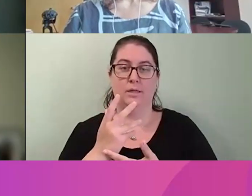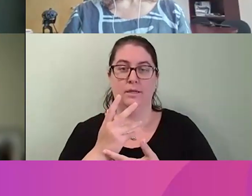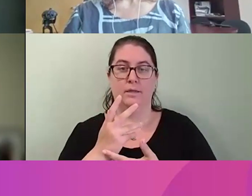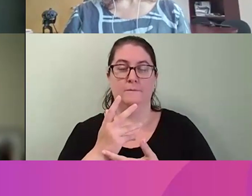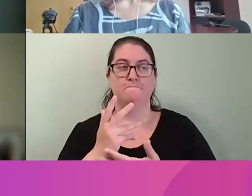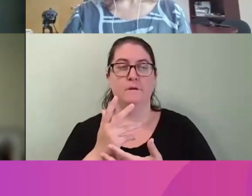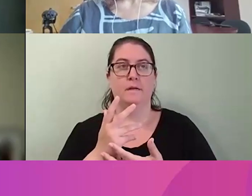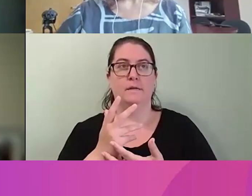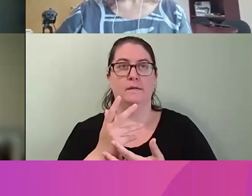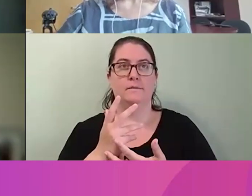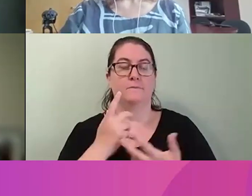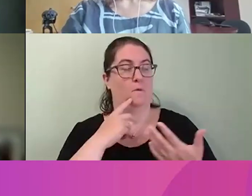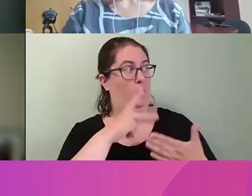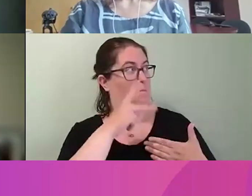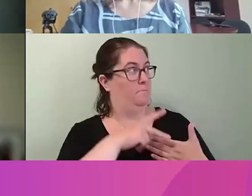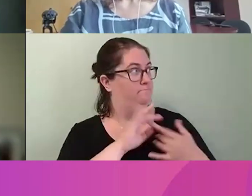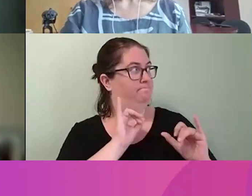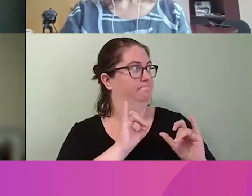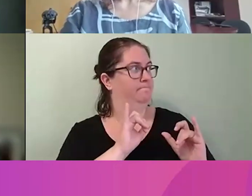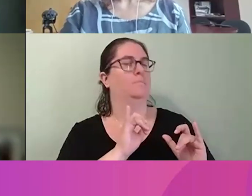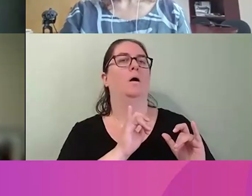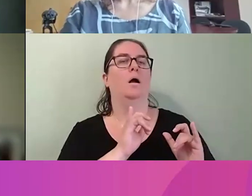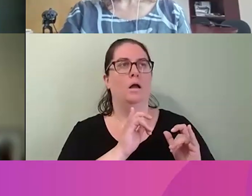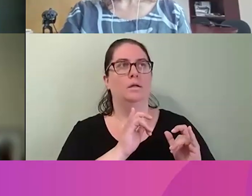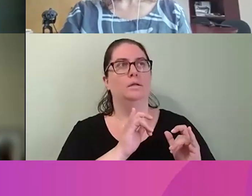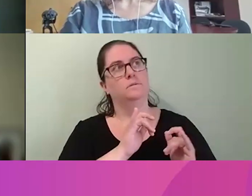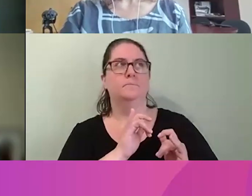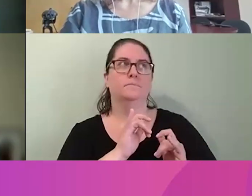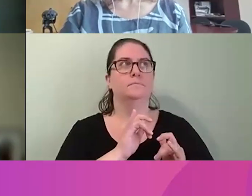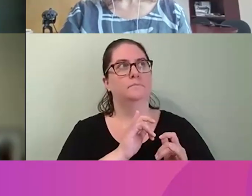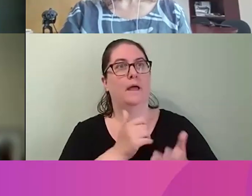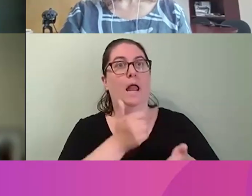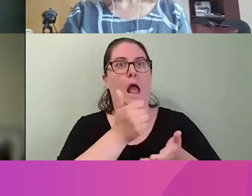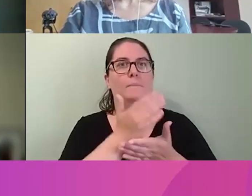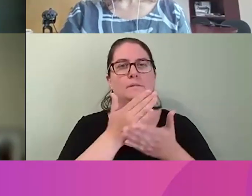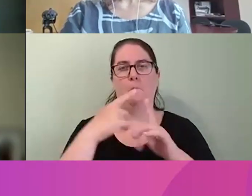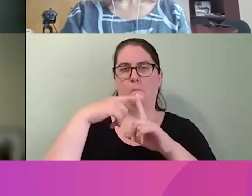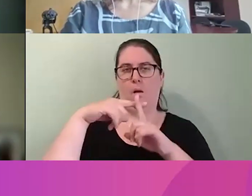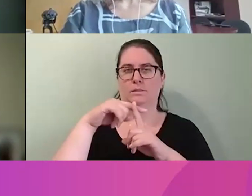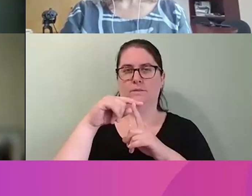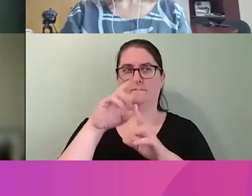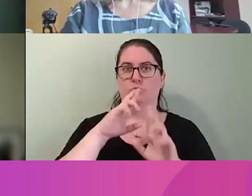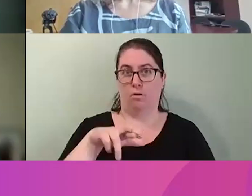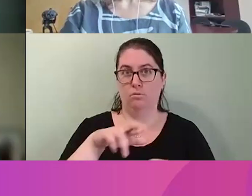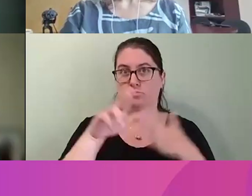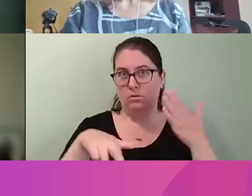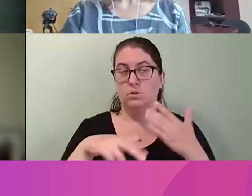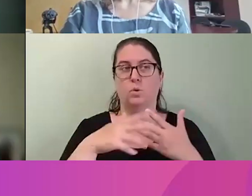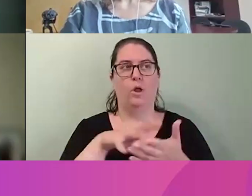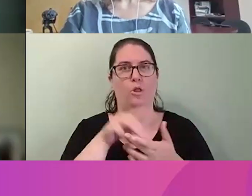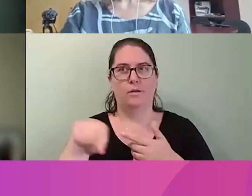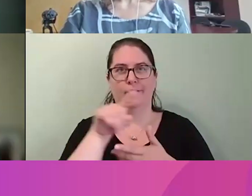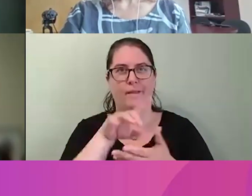and did kind of lend to the some of our positive outcomes, I believe. So we did see resiliency in